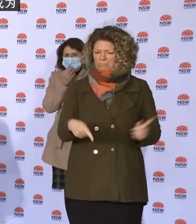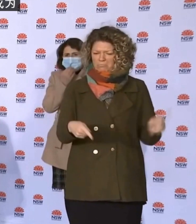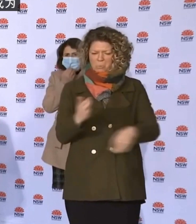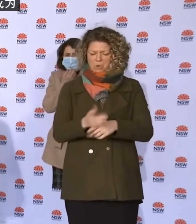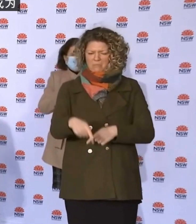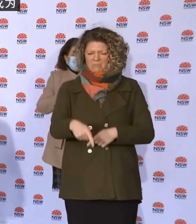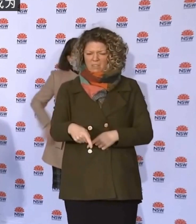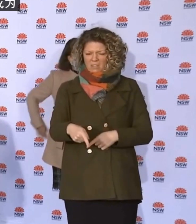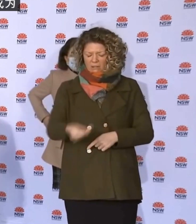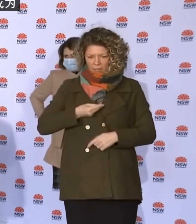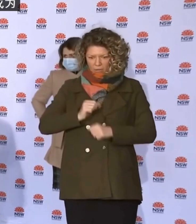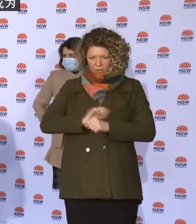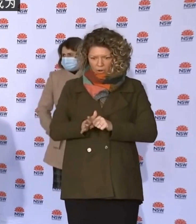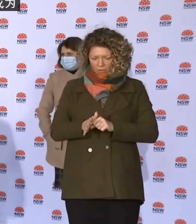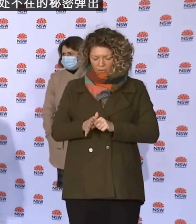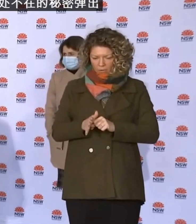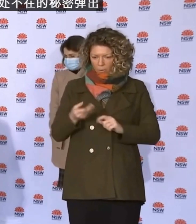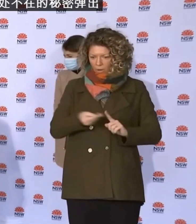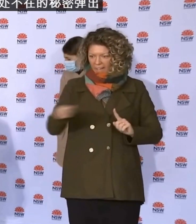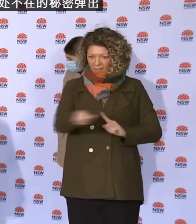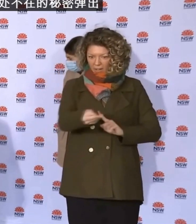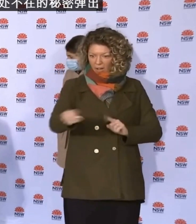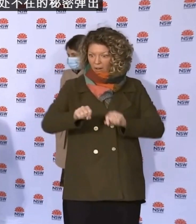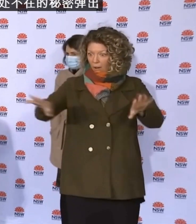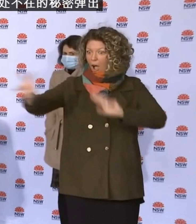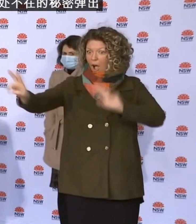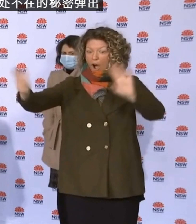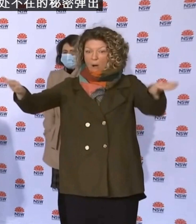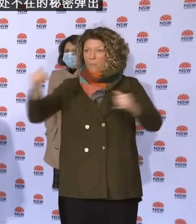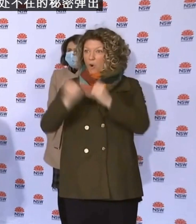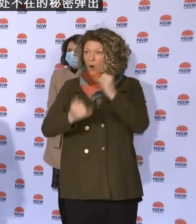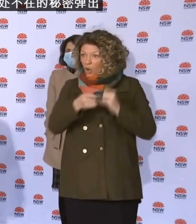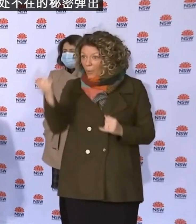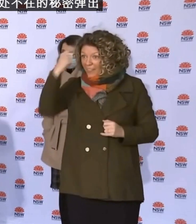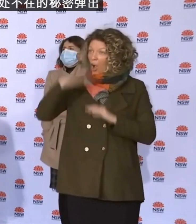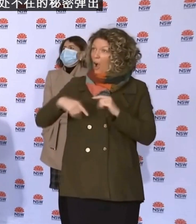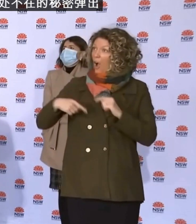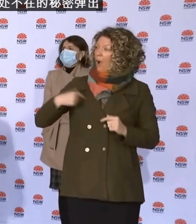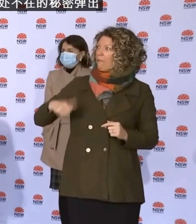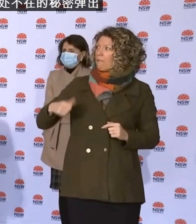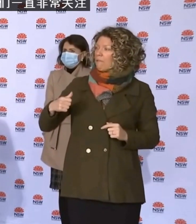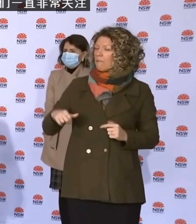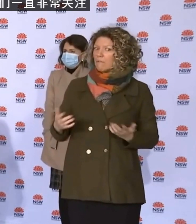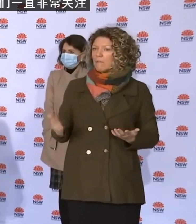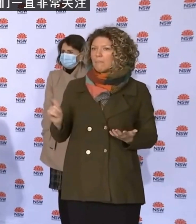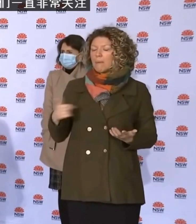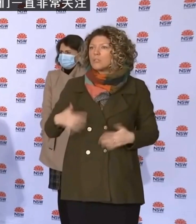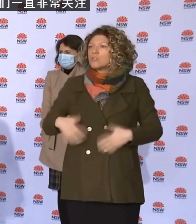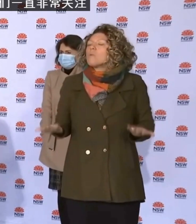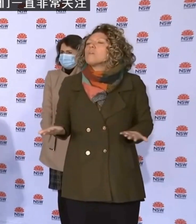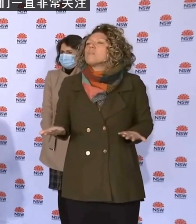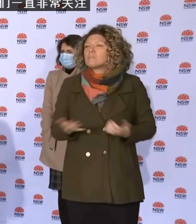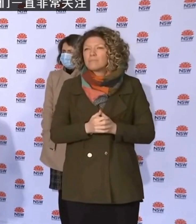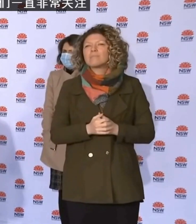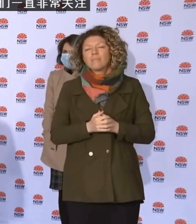members? Do they actually want to be contributing to that? And we have seen COVID pop up everywhere. So this is another